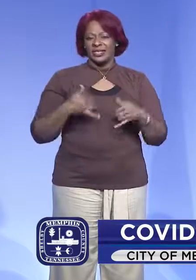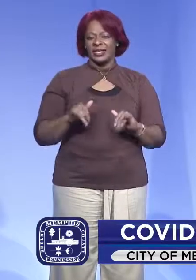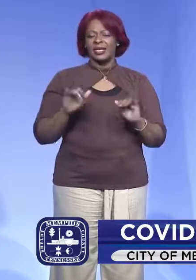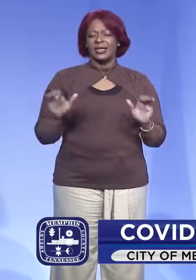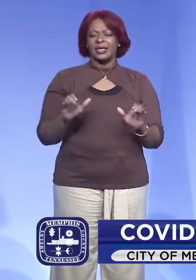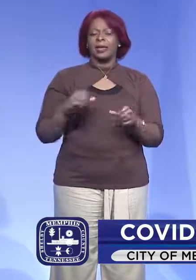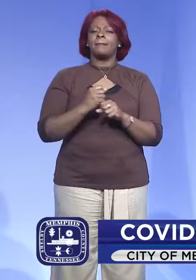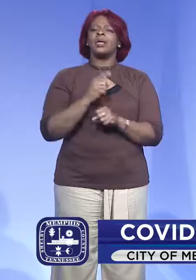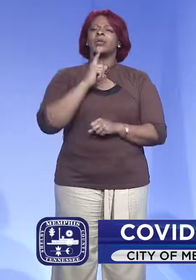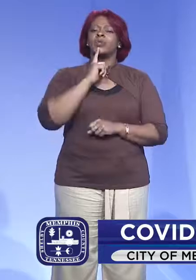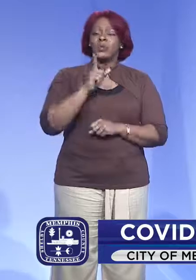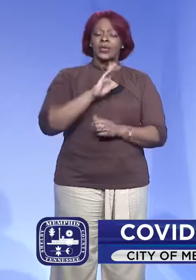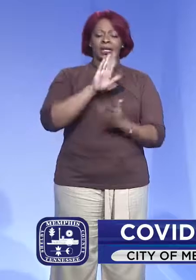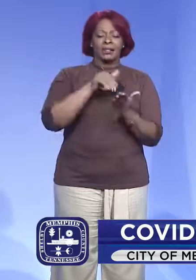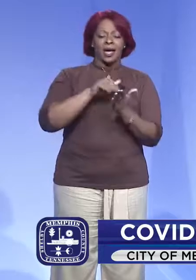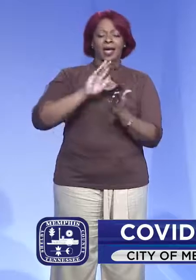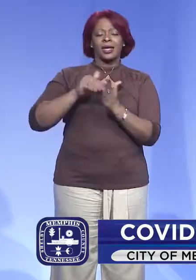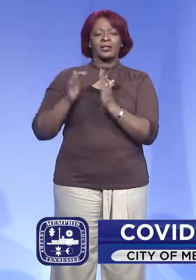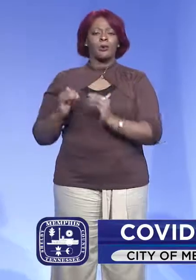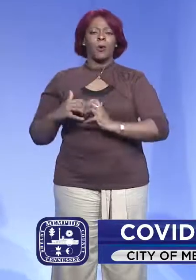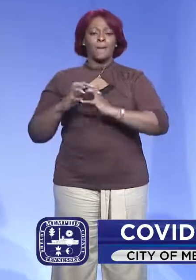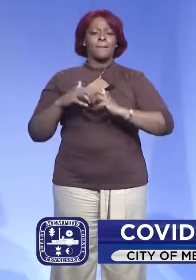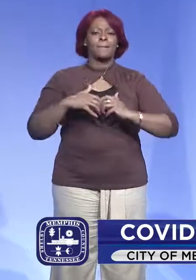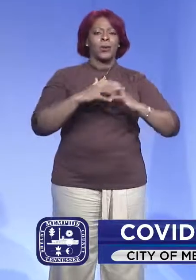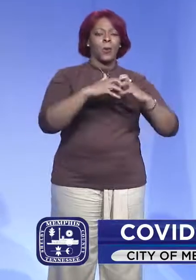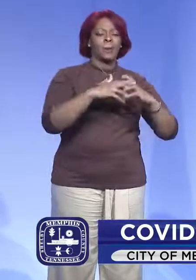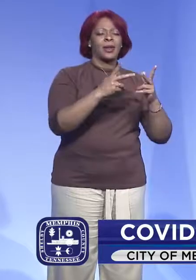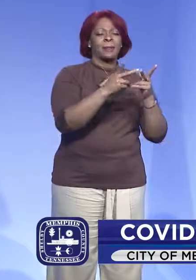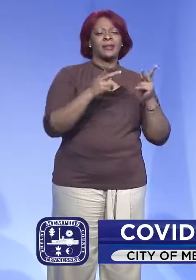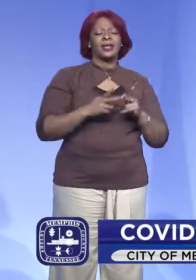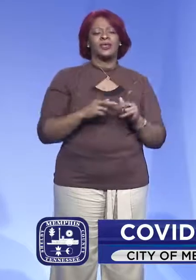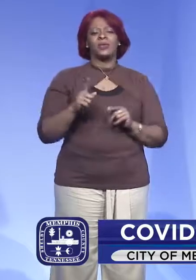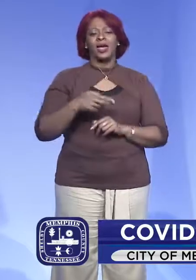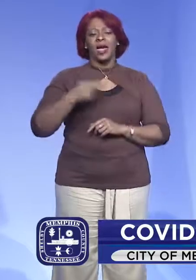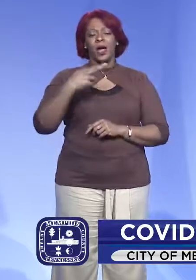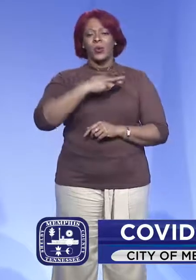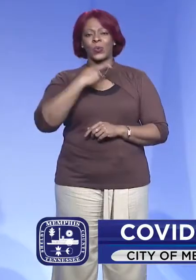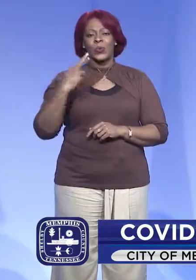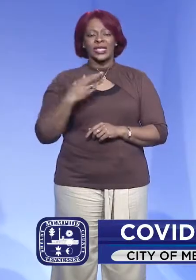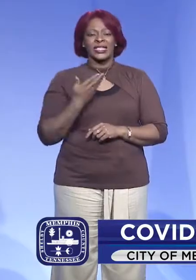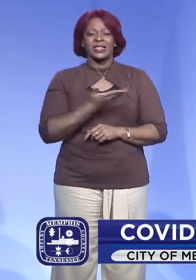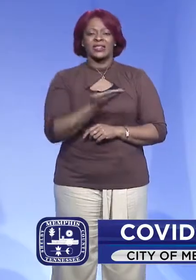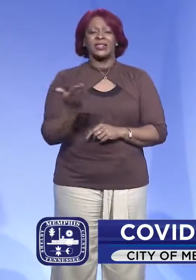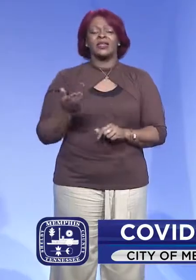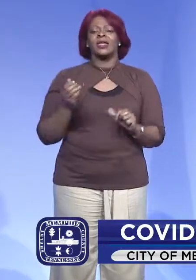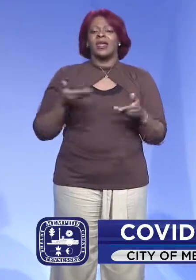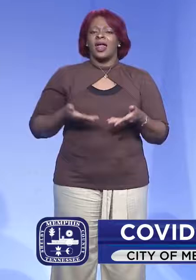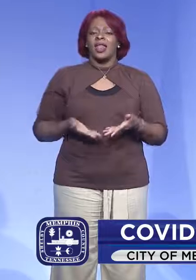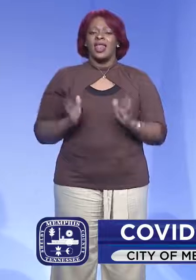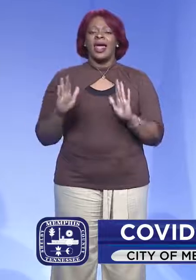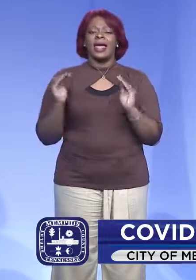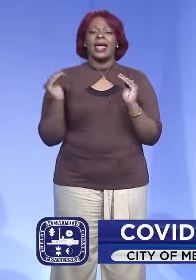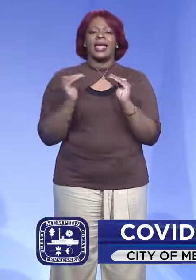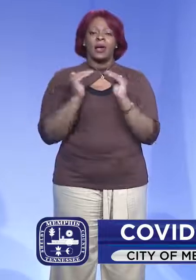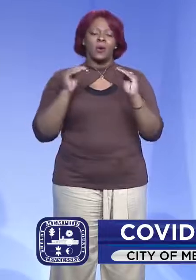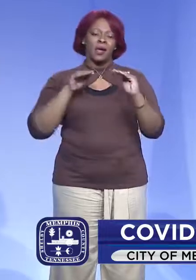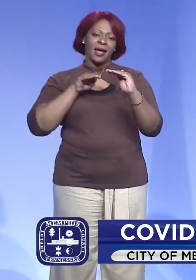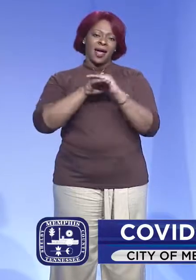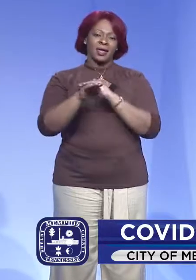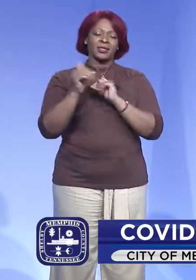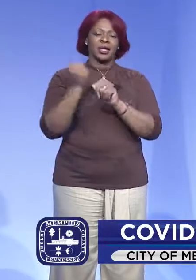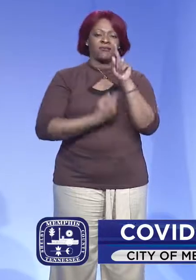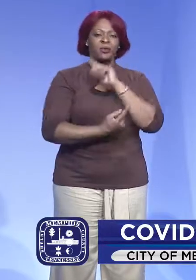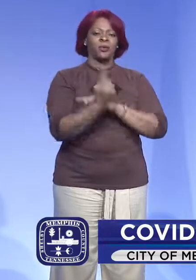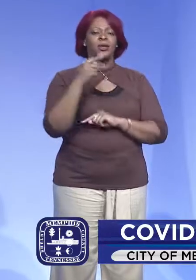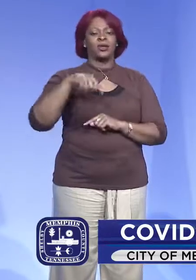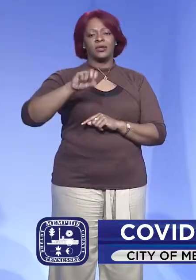to make sure sites are opening in spots where the risk is high, where it can allow equitable access to everyone in Shelby